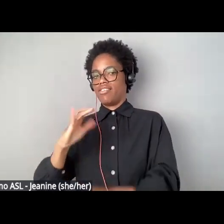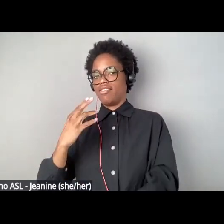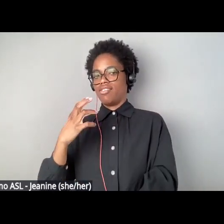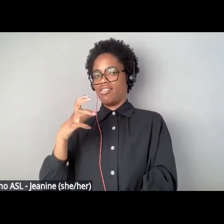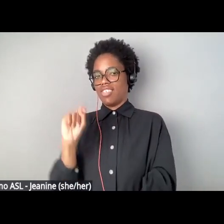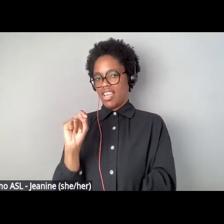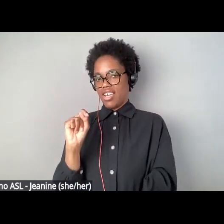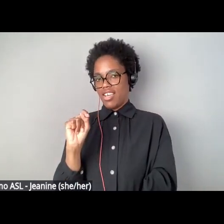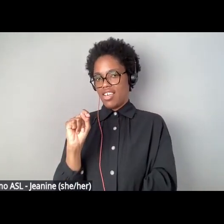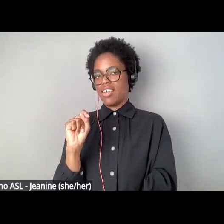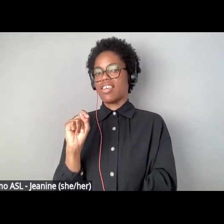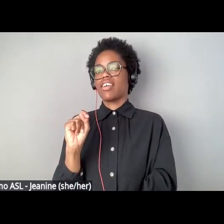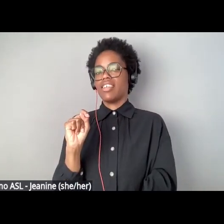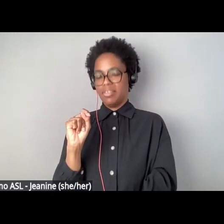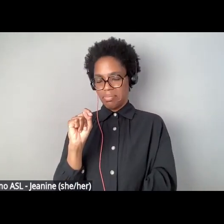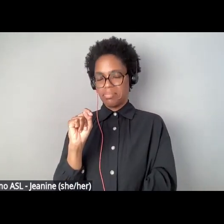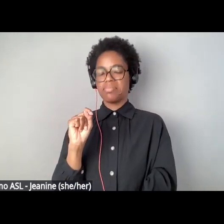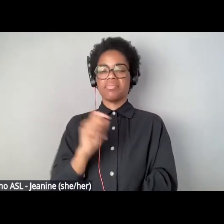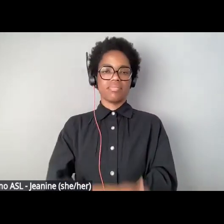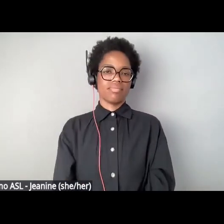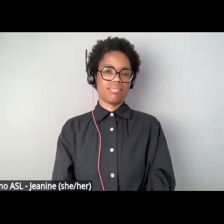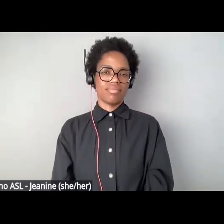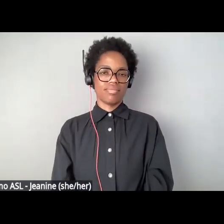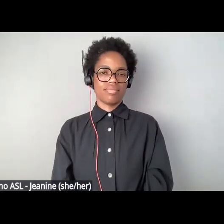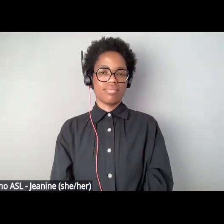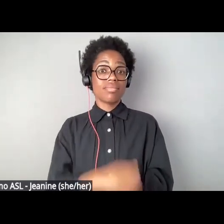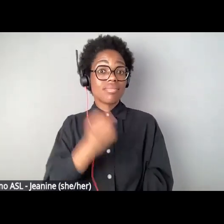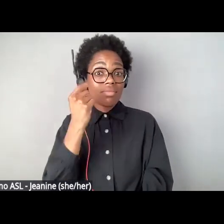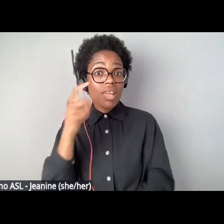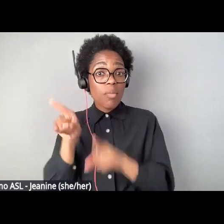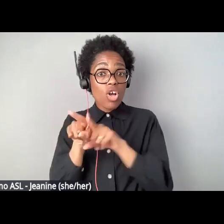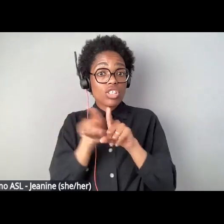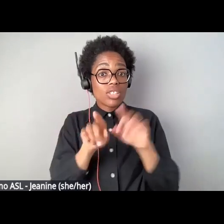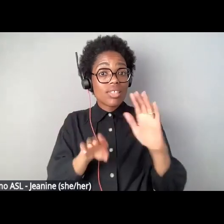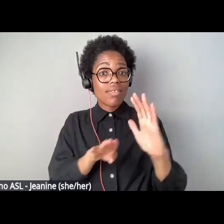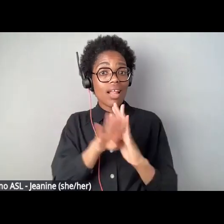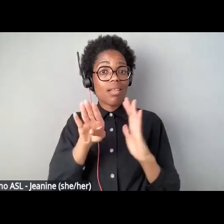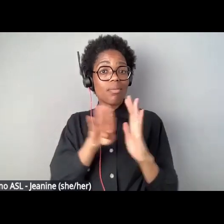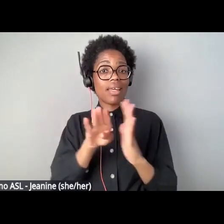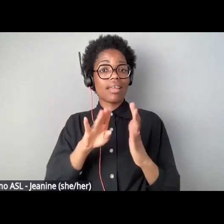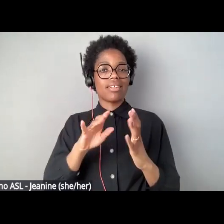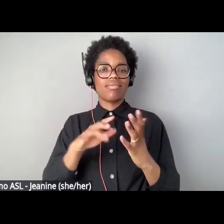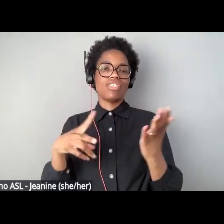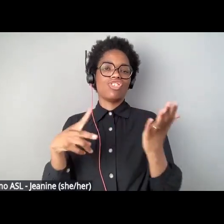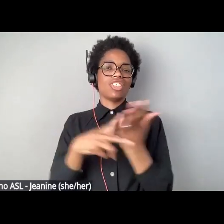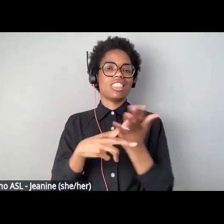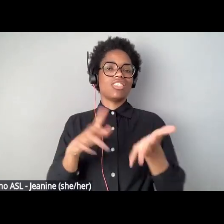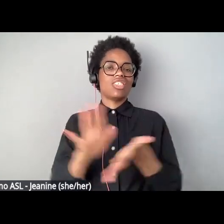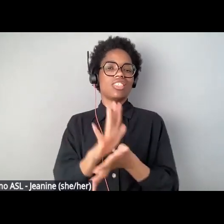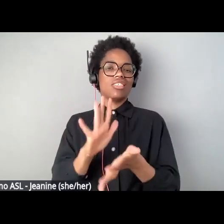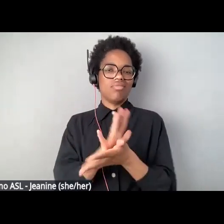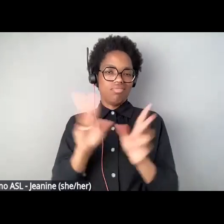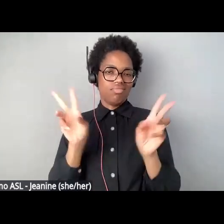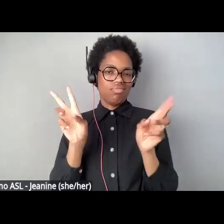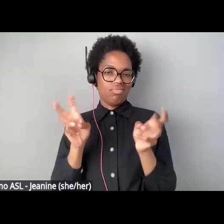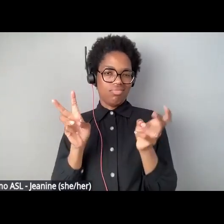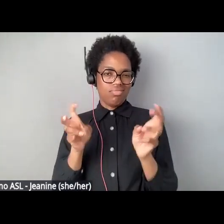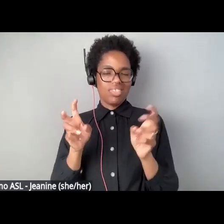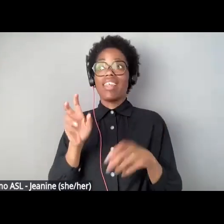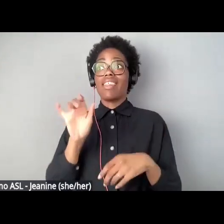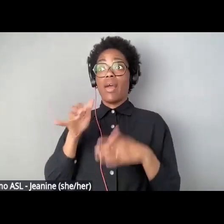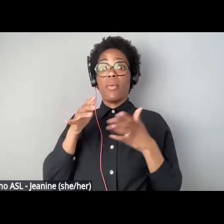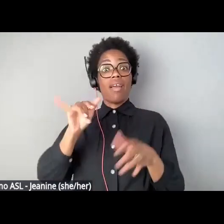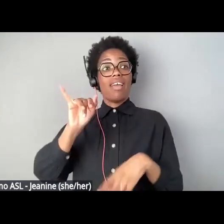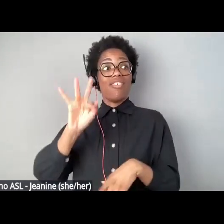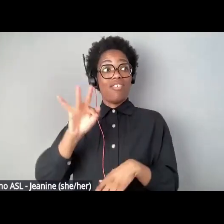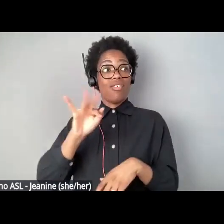I'm working also on a cheat sheet. So if you are watching this later and there isn't a chat, I'm going to put a cheat sheet